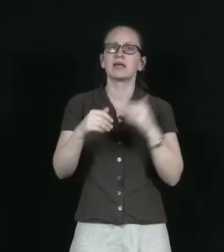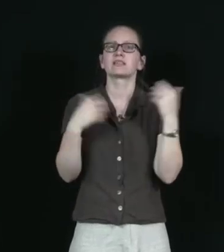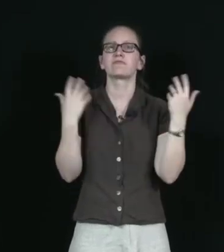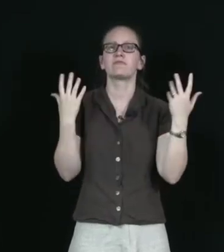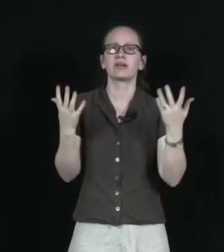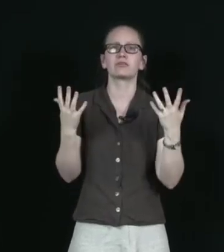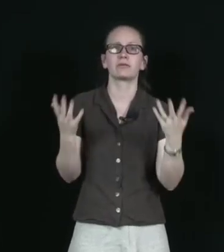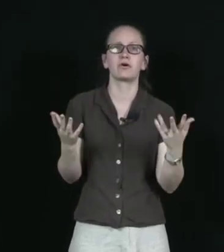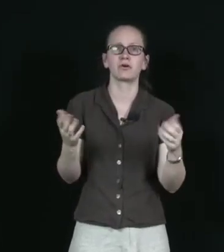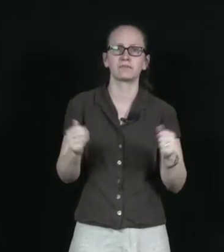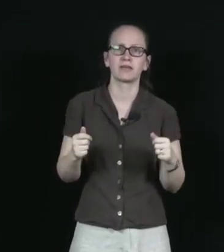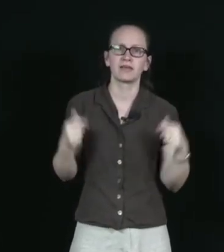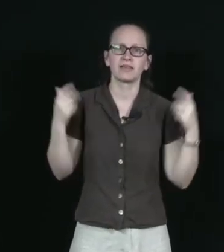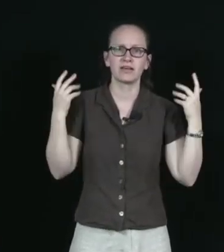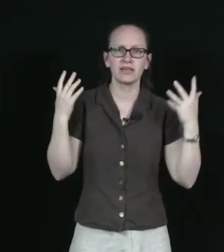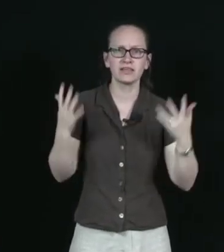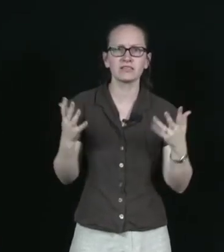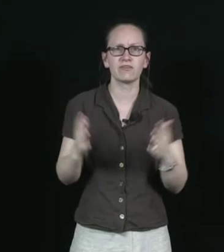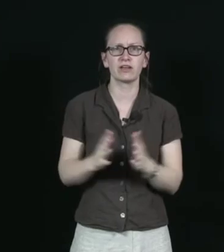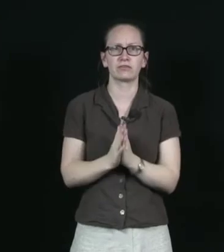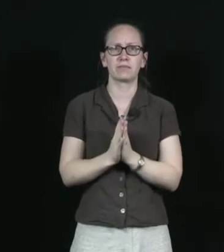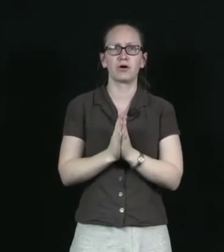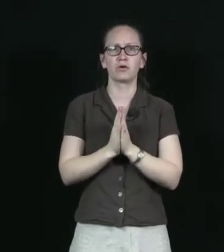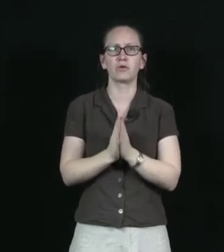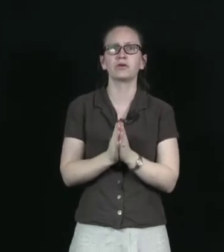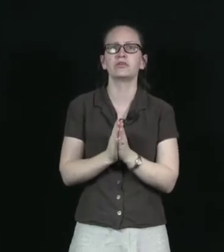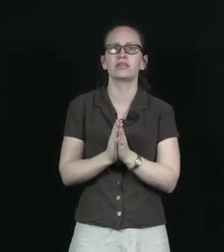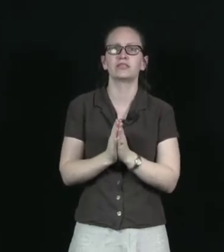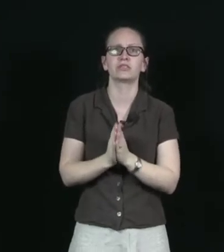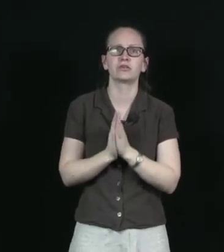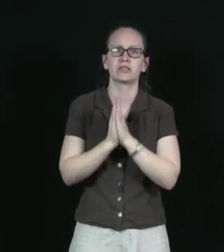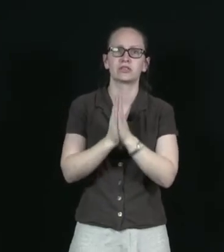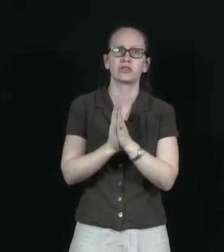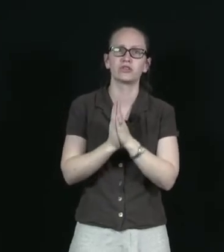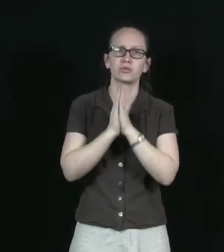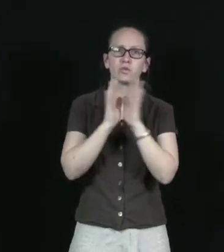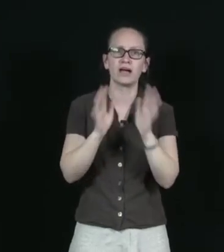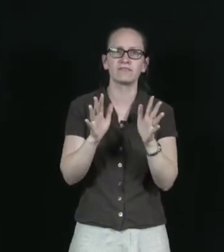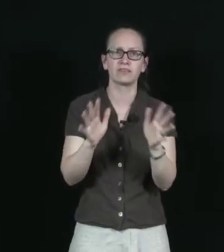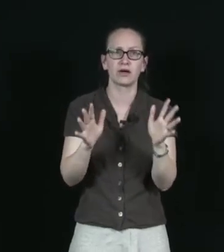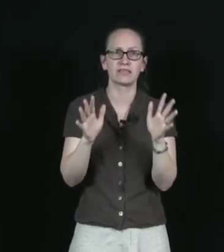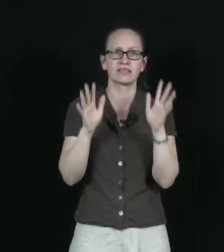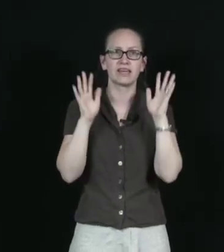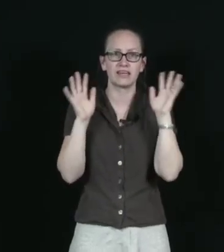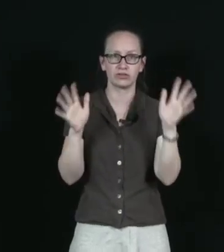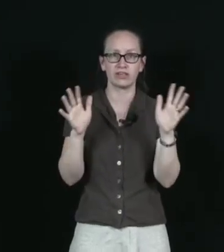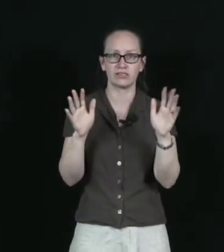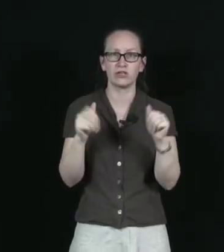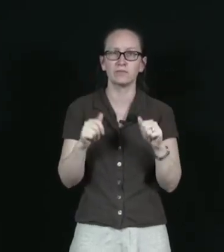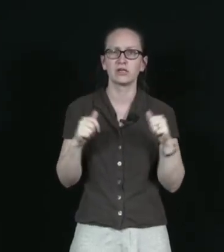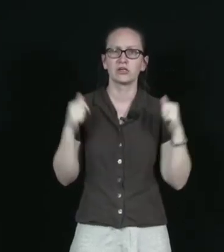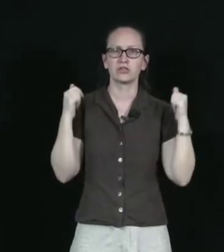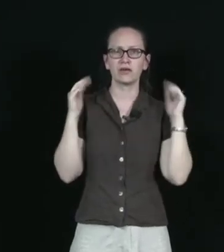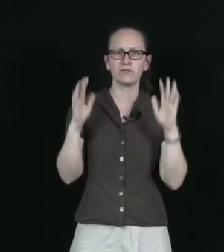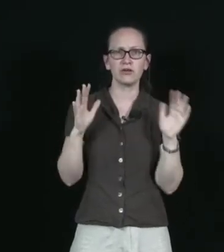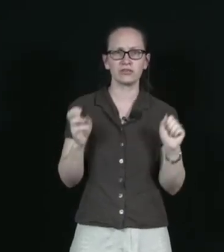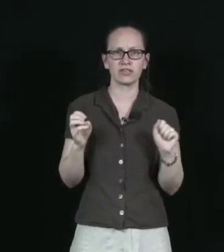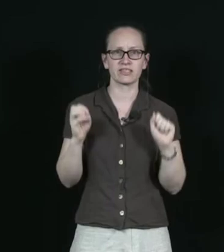It's a final report. Now, in this final report, what you need to do is choose one phenomenon that interests you. So if you're interested